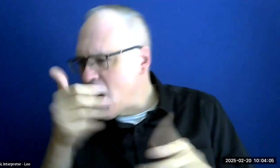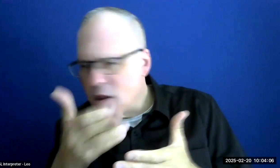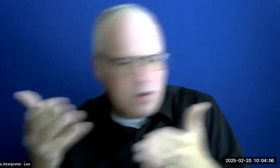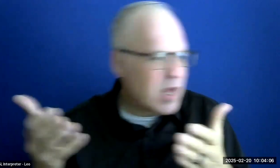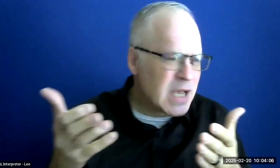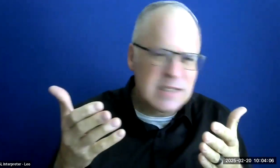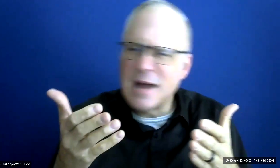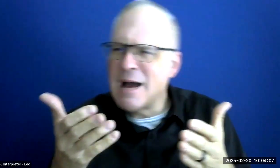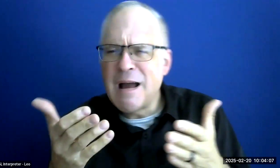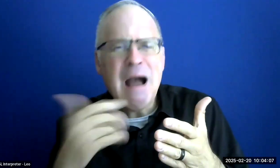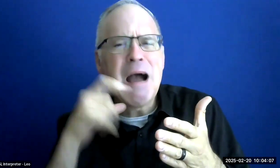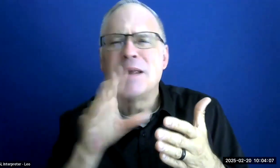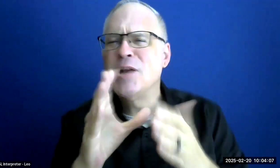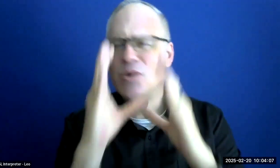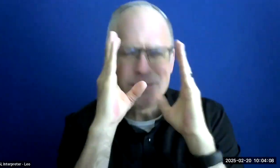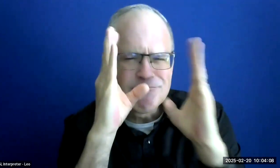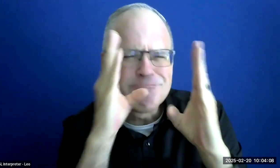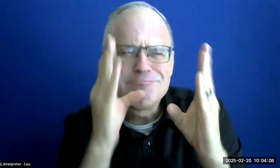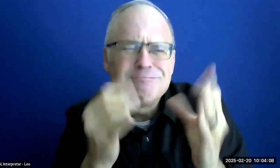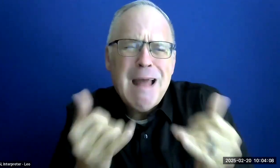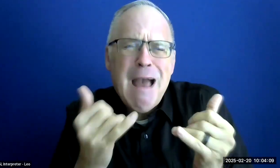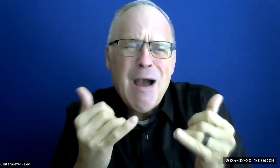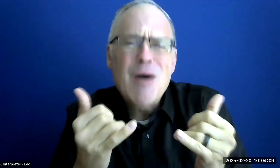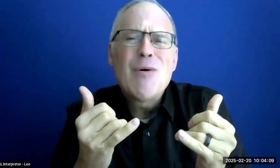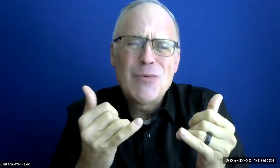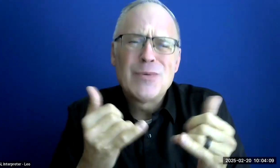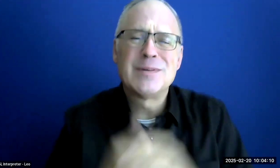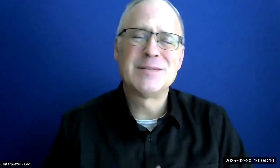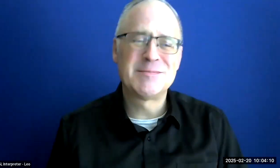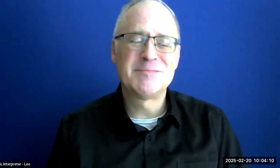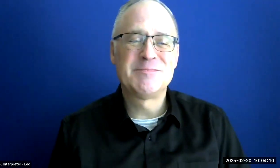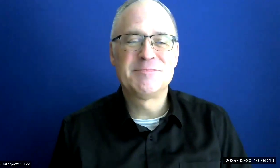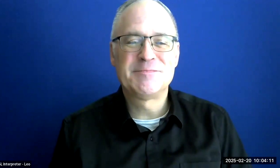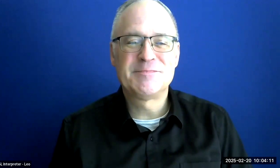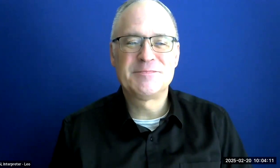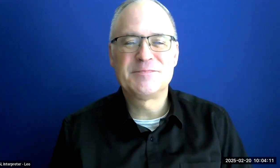need your undivided attention now.